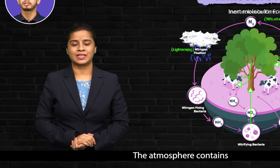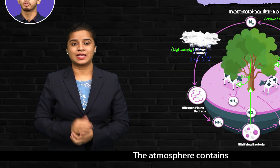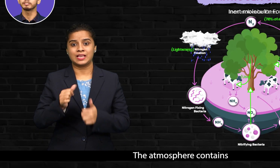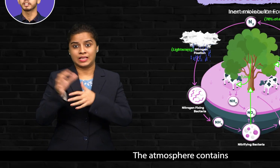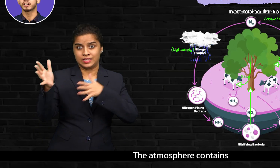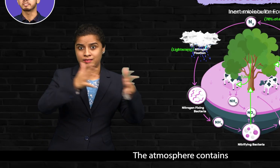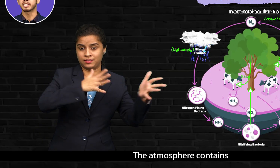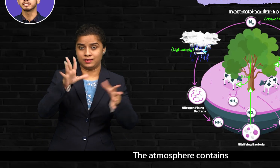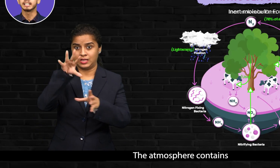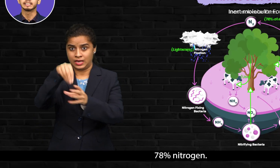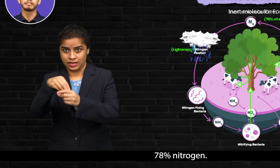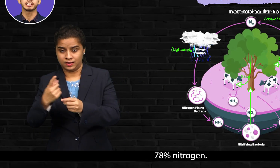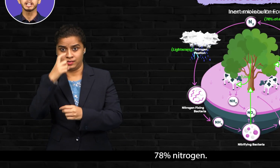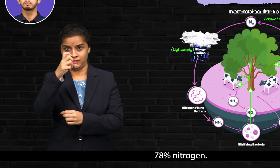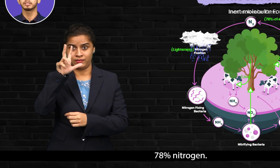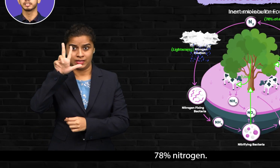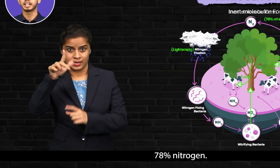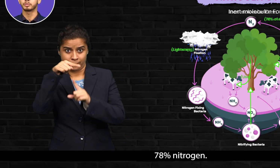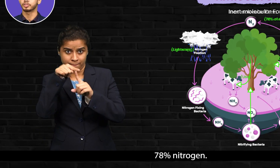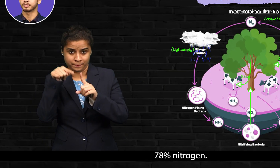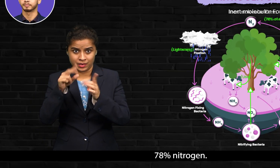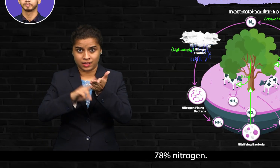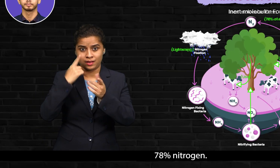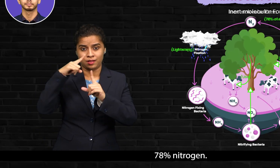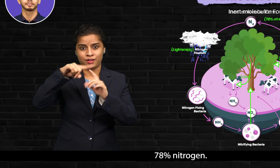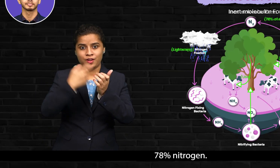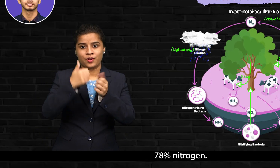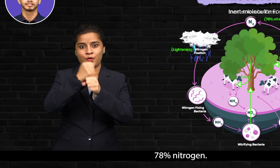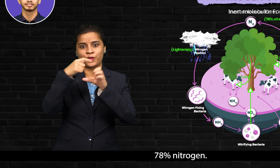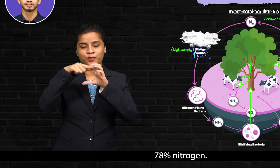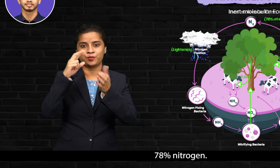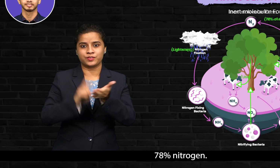The atmosphere contains 78% nitrogen.